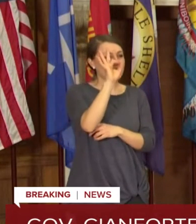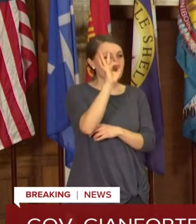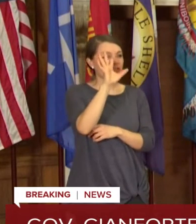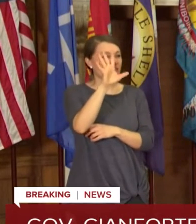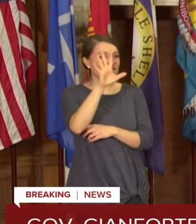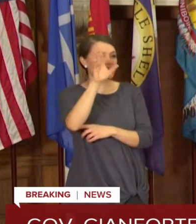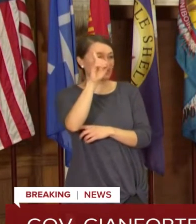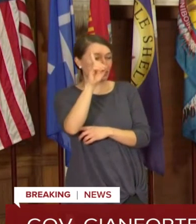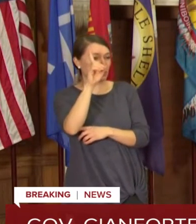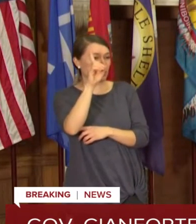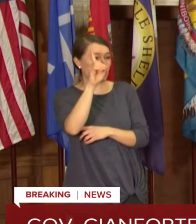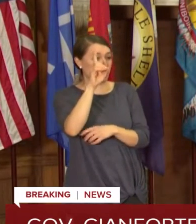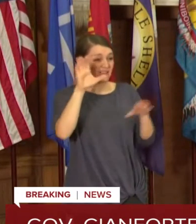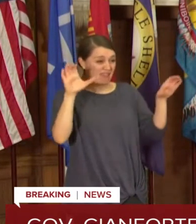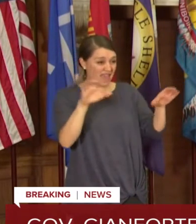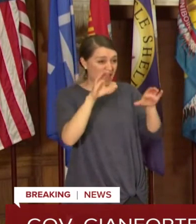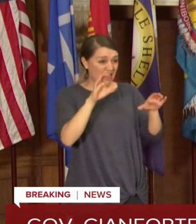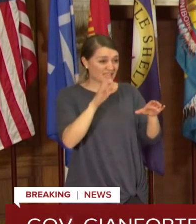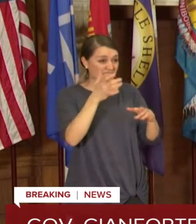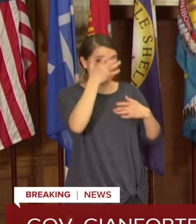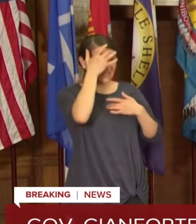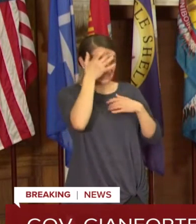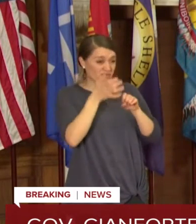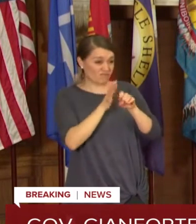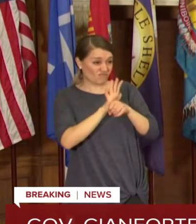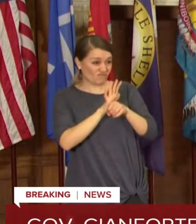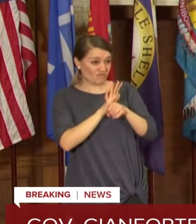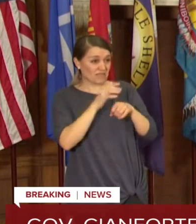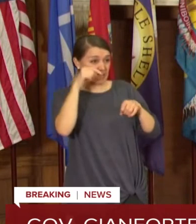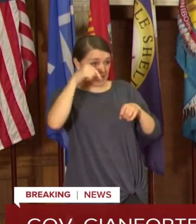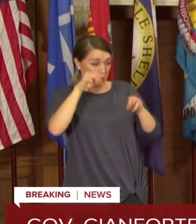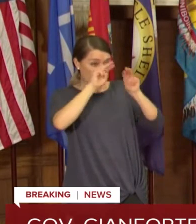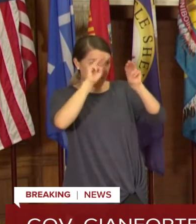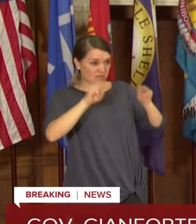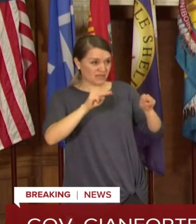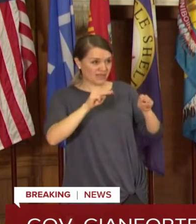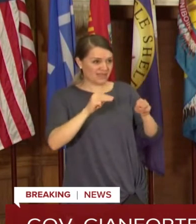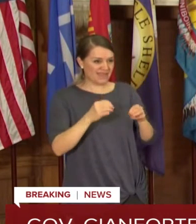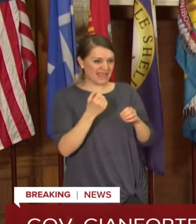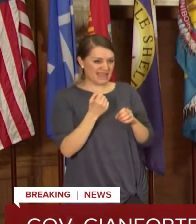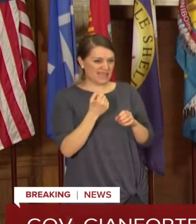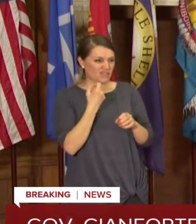cases active in Montana. The last time we were below